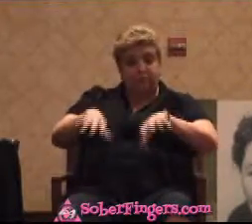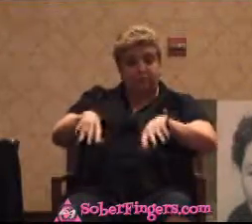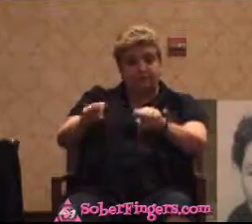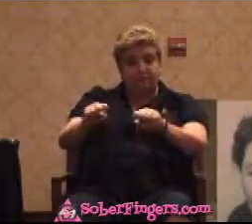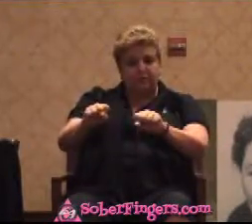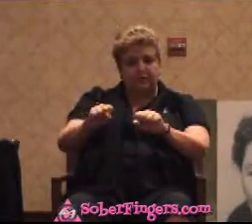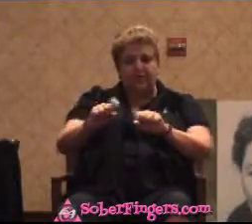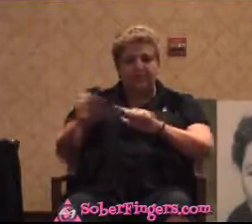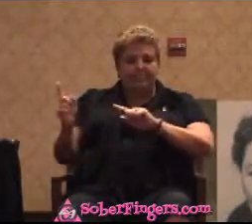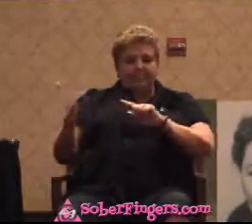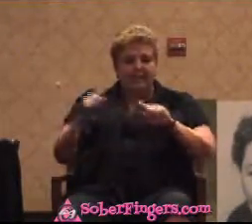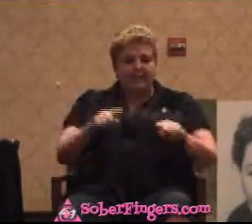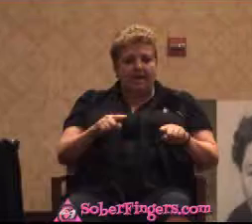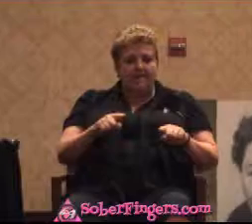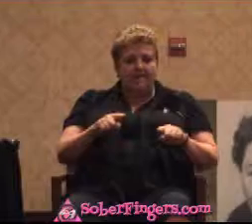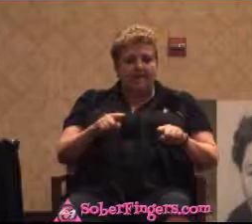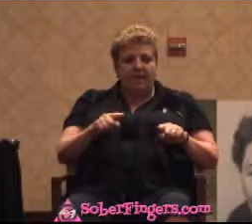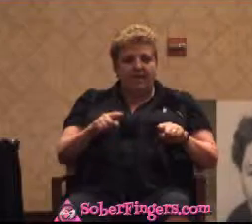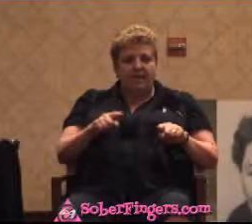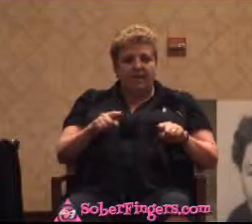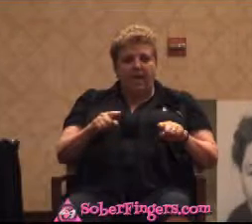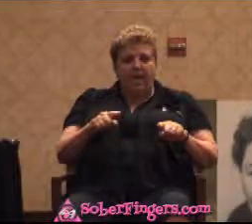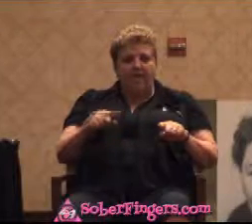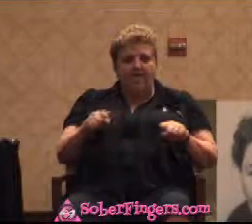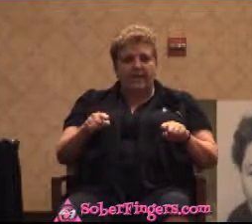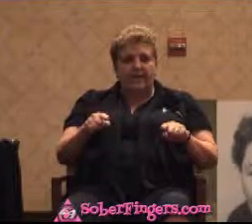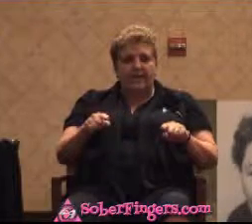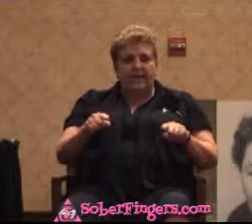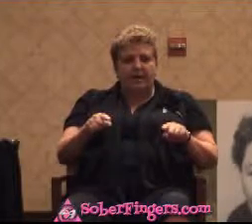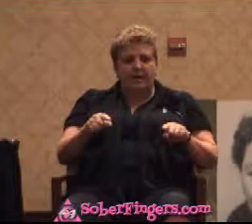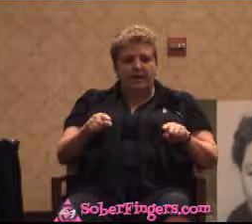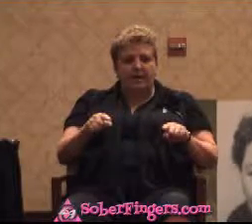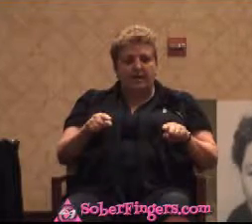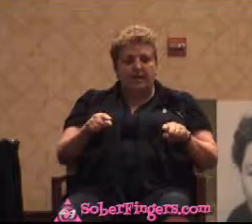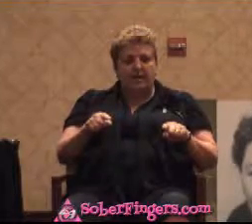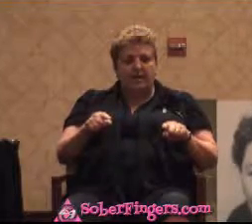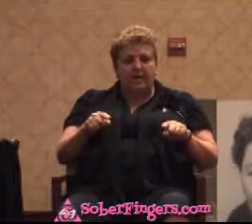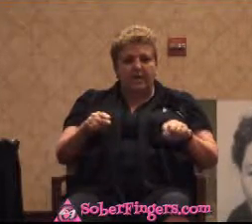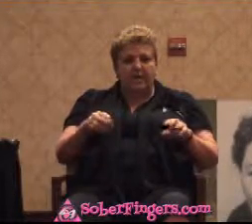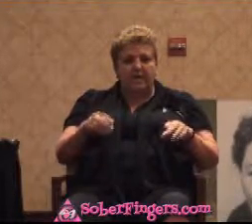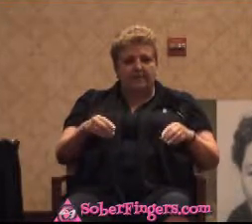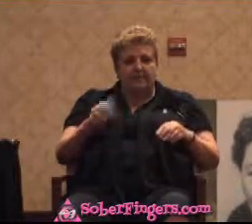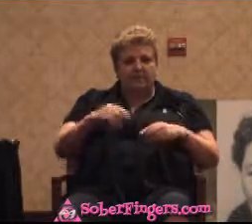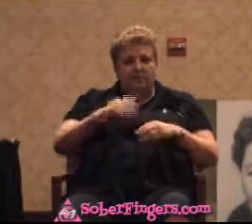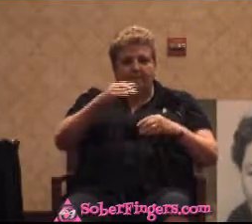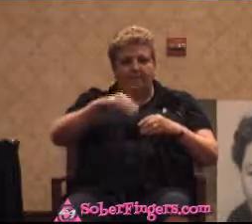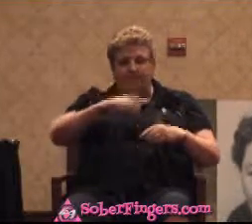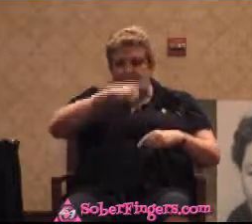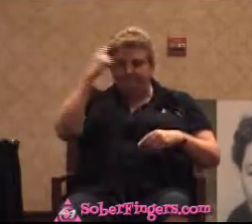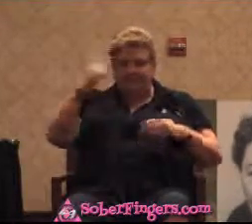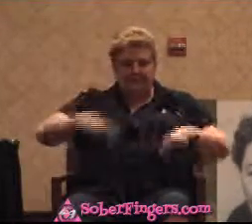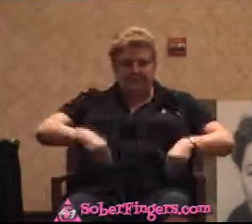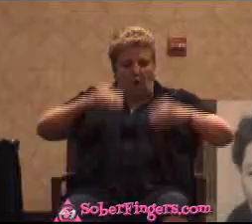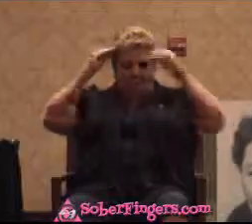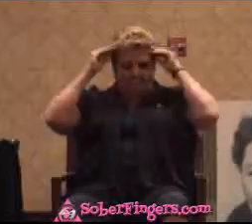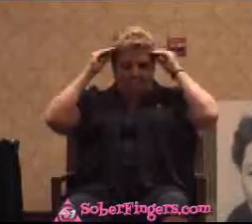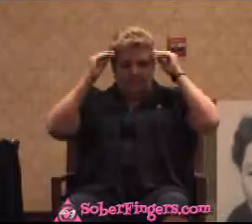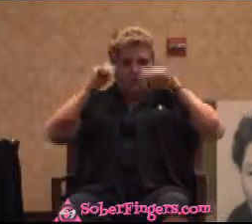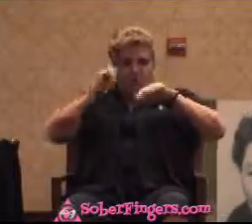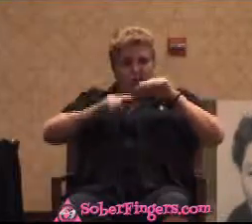and they throw a black tarp over you so that you won't be able to see the kid. And so I'm intoxicated and I'm giving